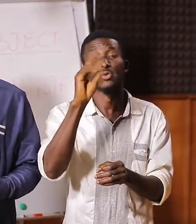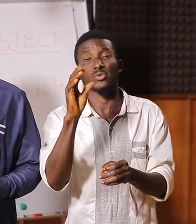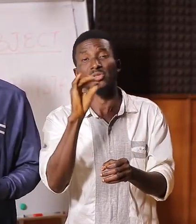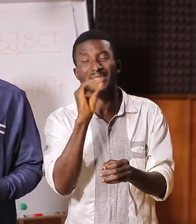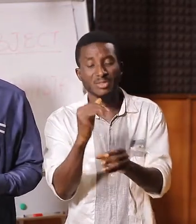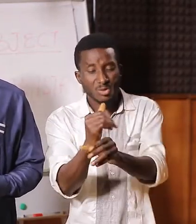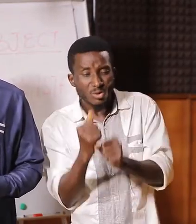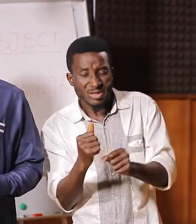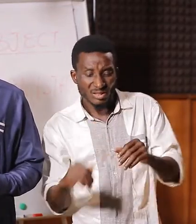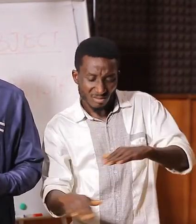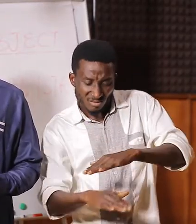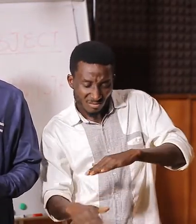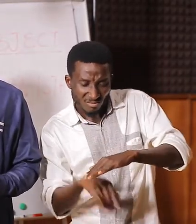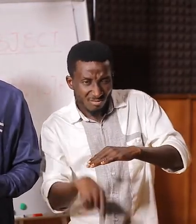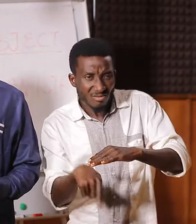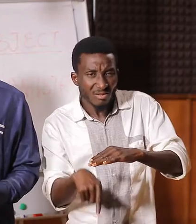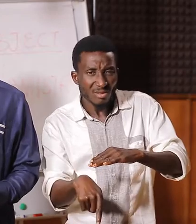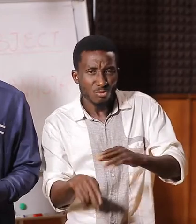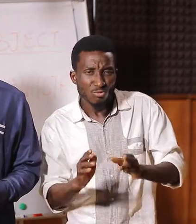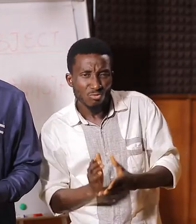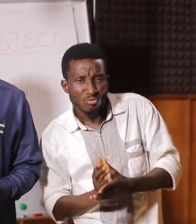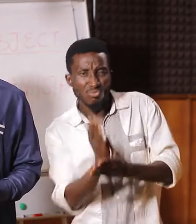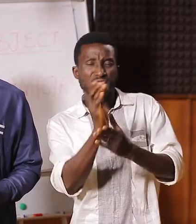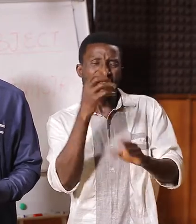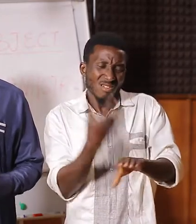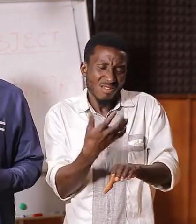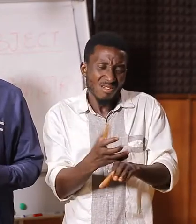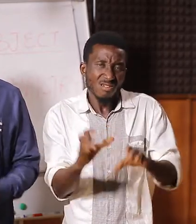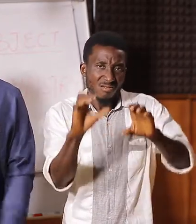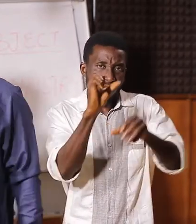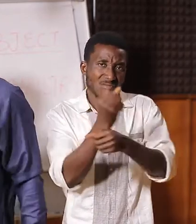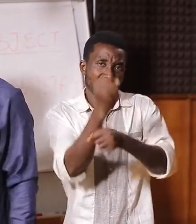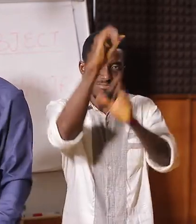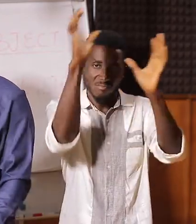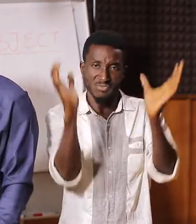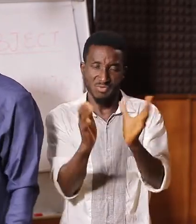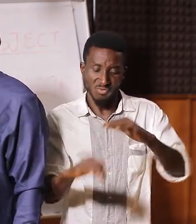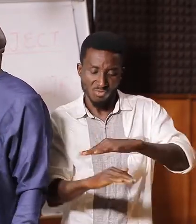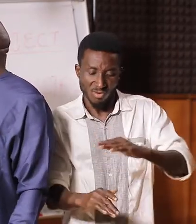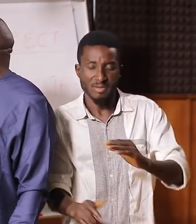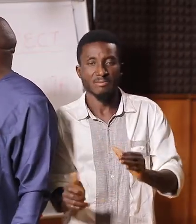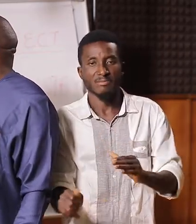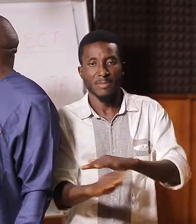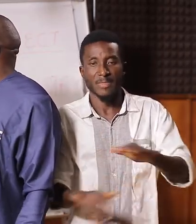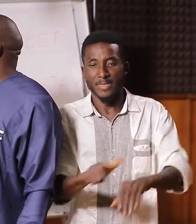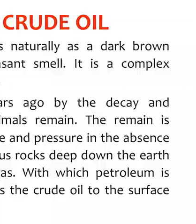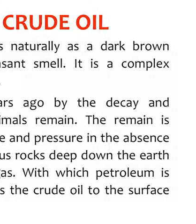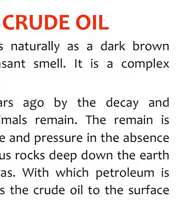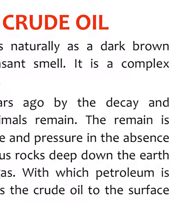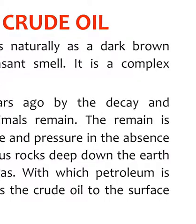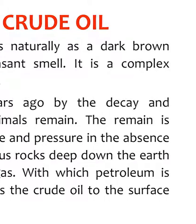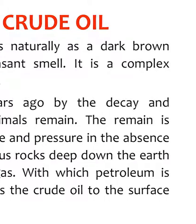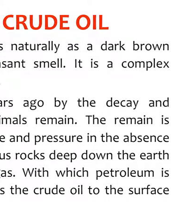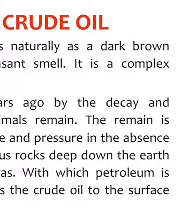trapped down through a hard surface rock under the ground. Whenever we are talking about this,